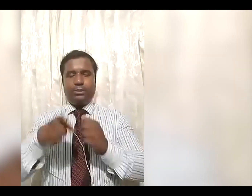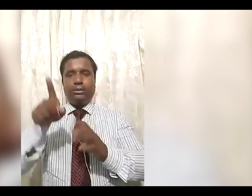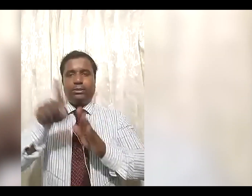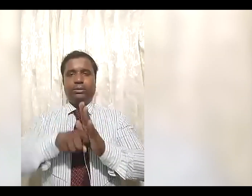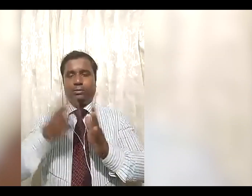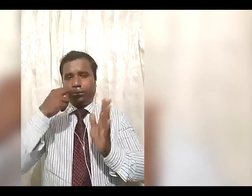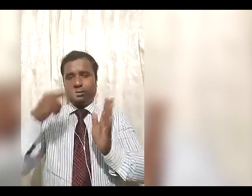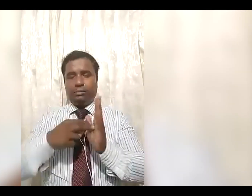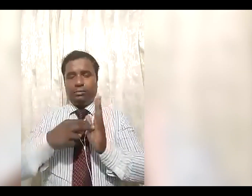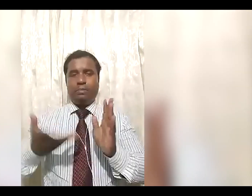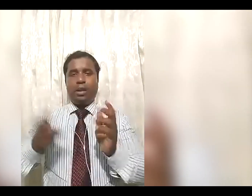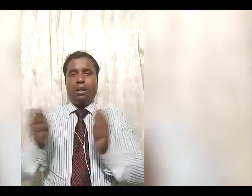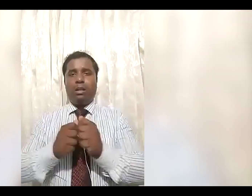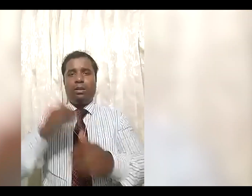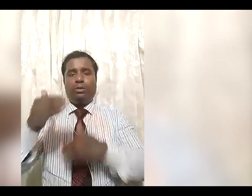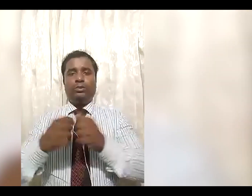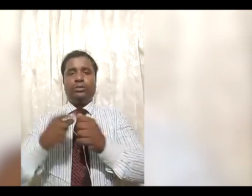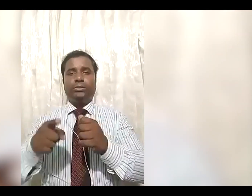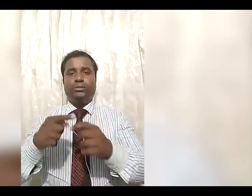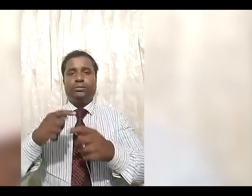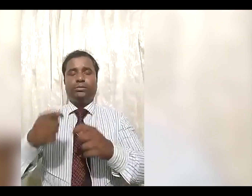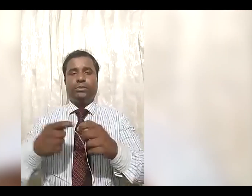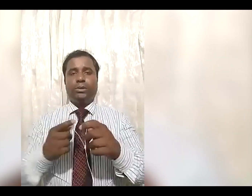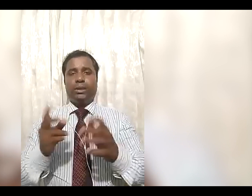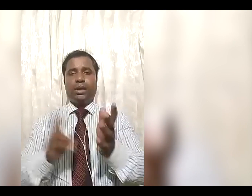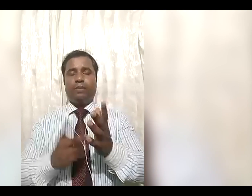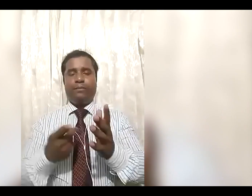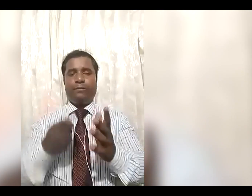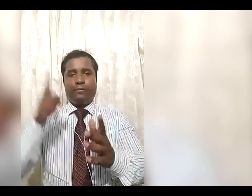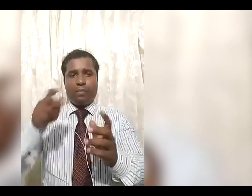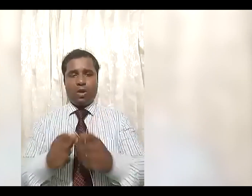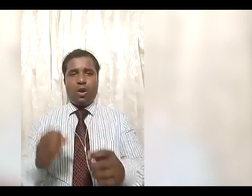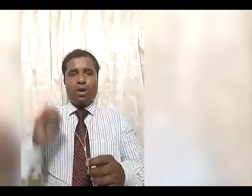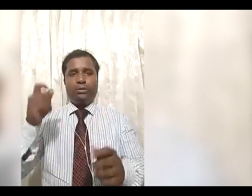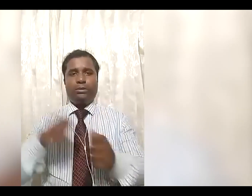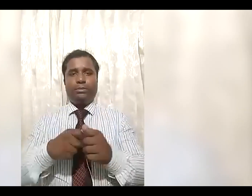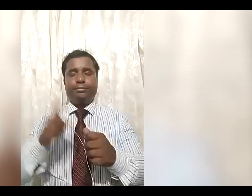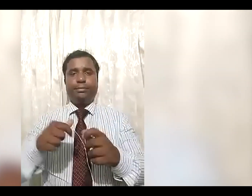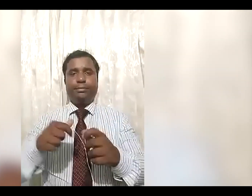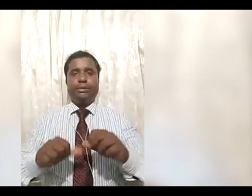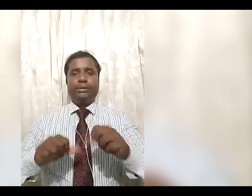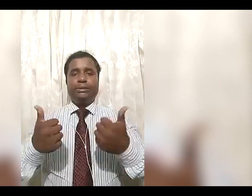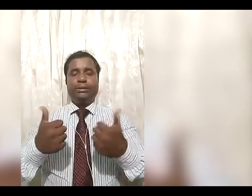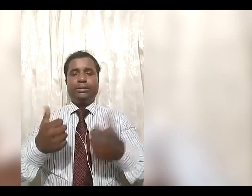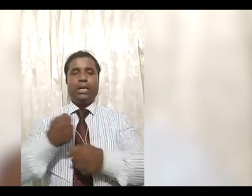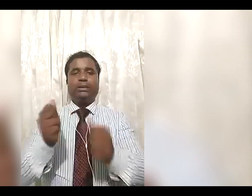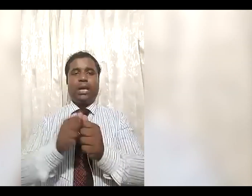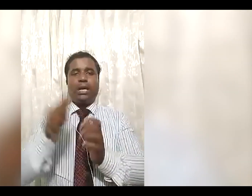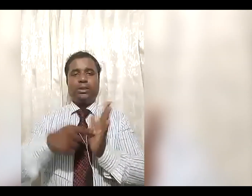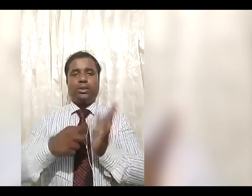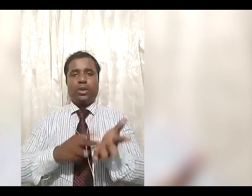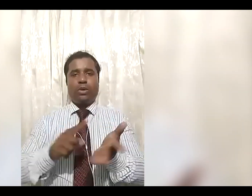the Bangladesh Bureau of Statistics functions, which is actually the agency which is responsible for this, they don't have